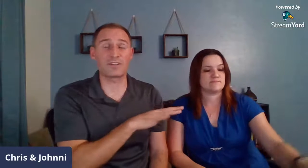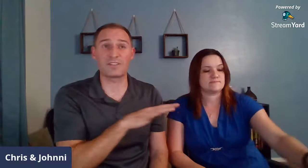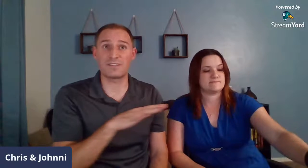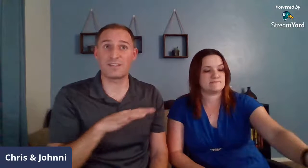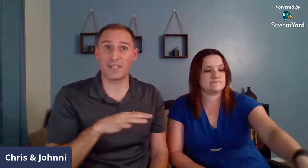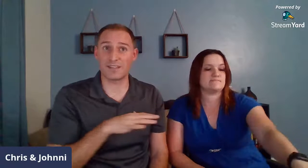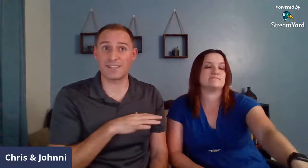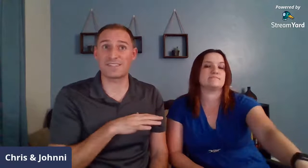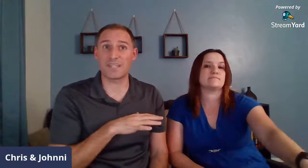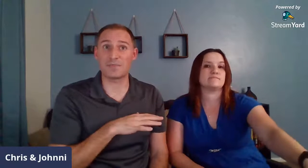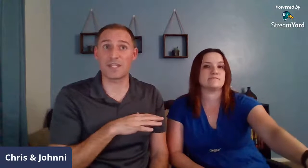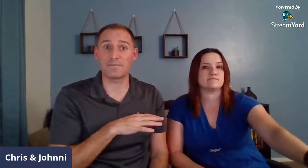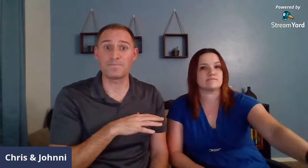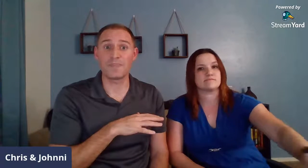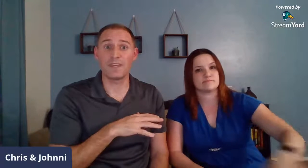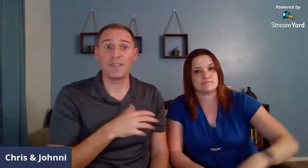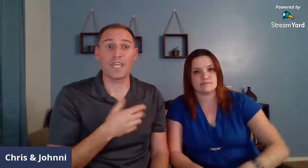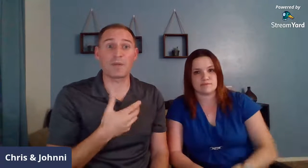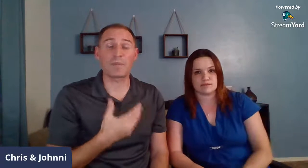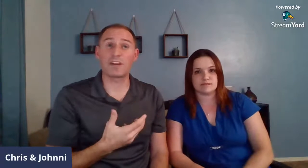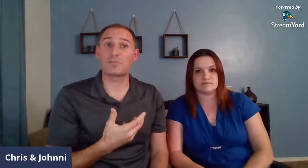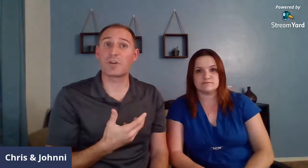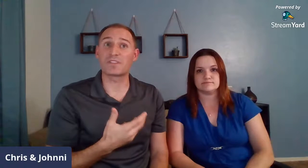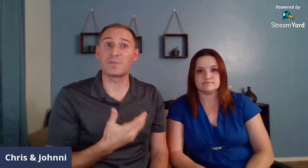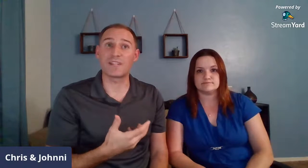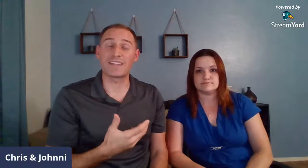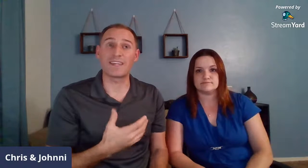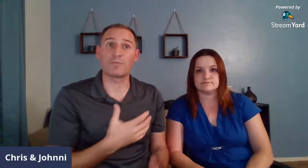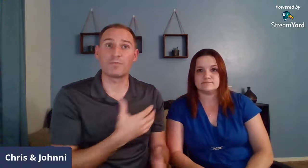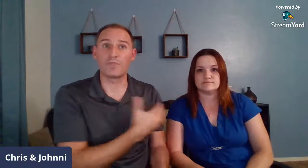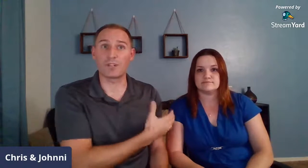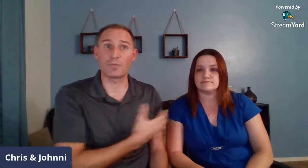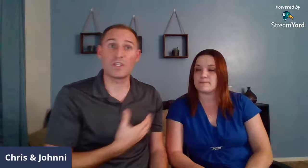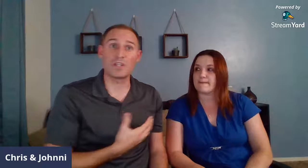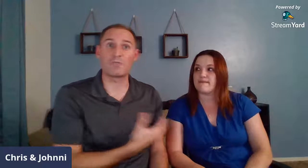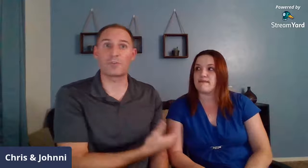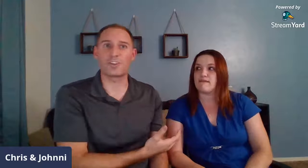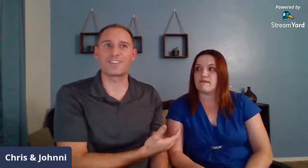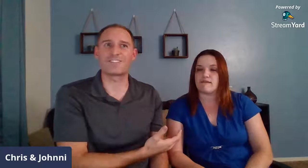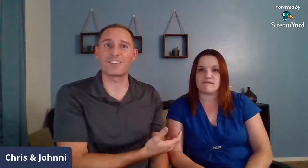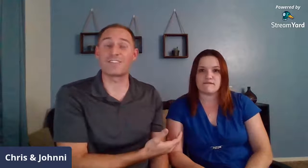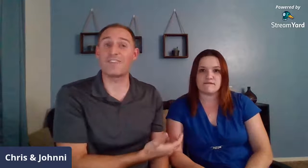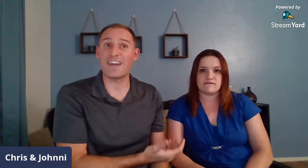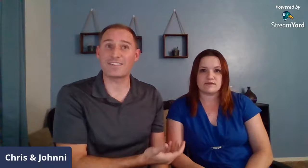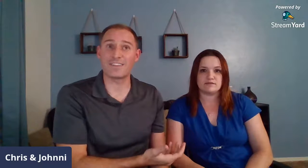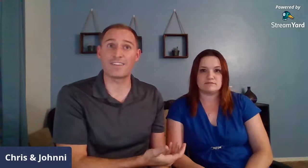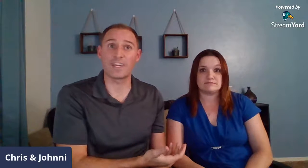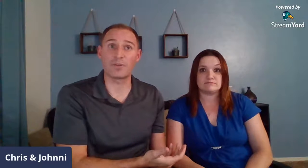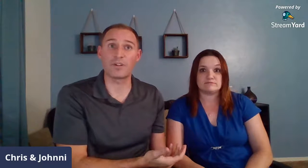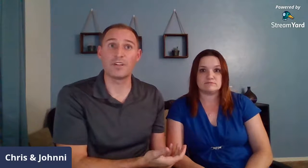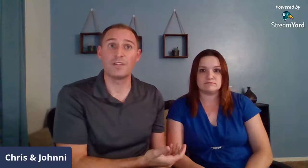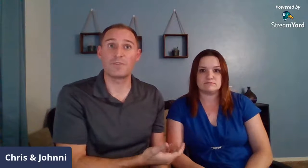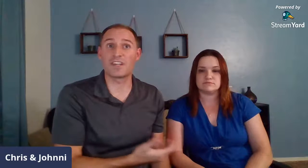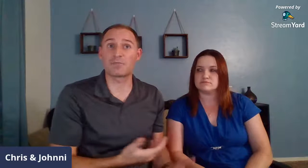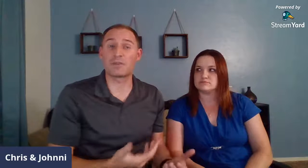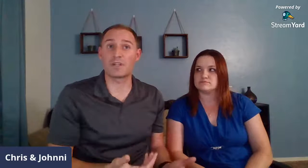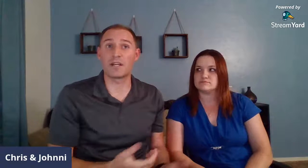learned at the same time, and my parents would always complain that we were learning faster than they were because we were